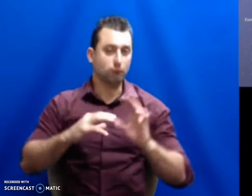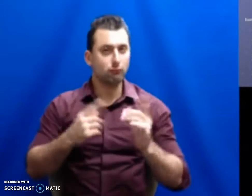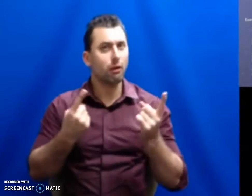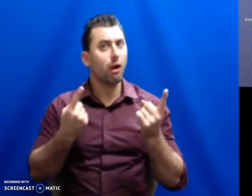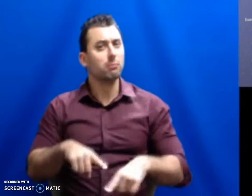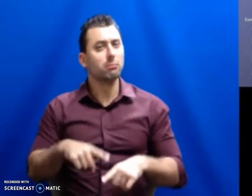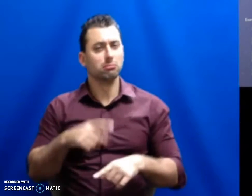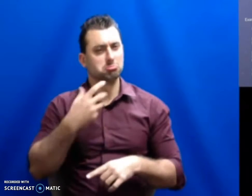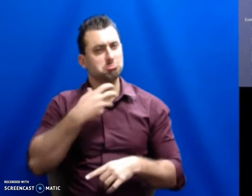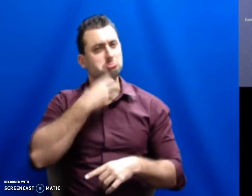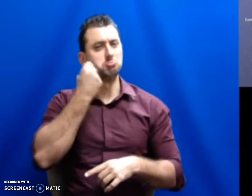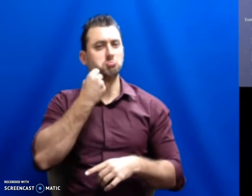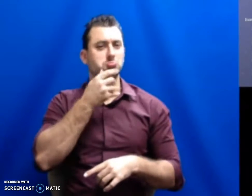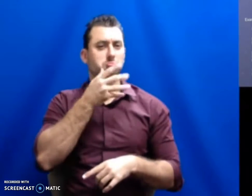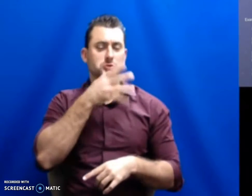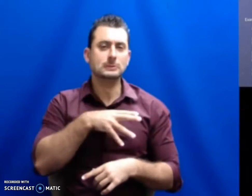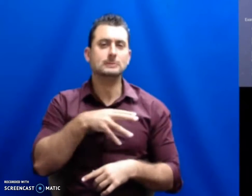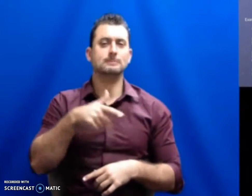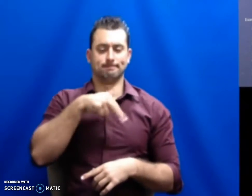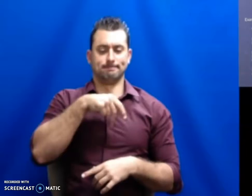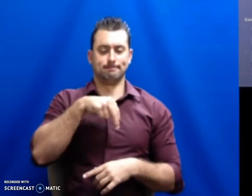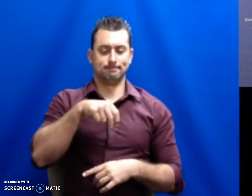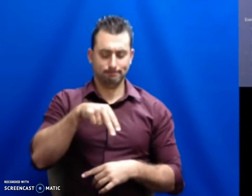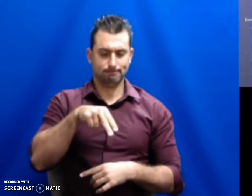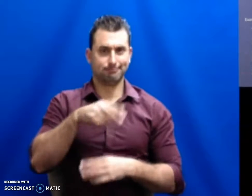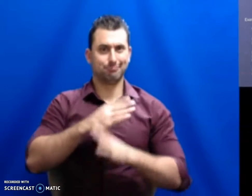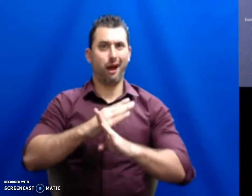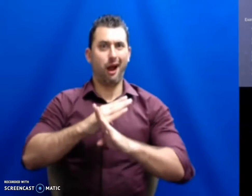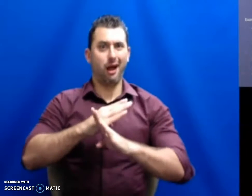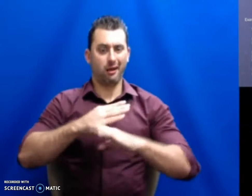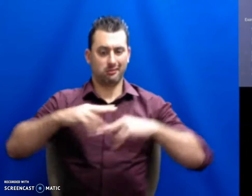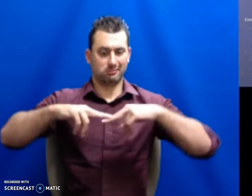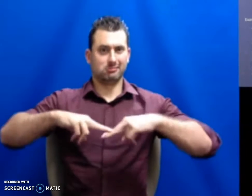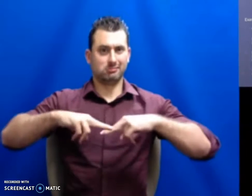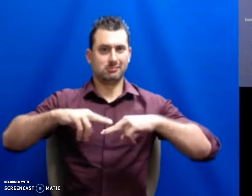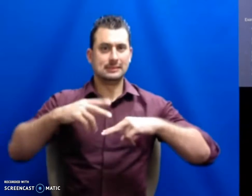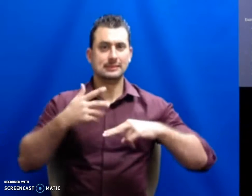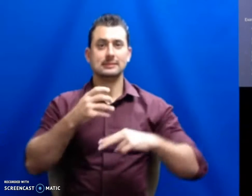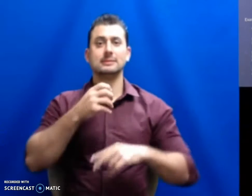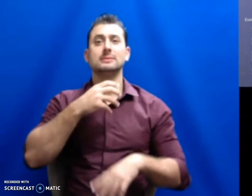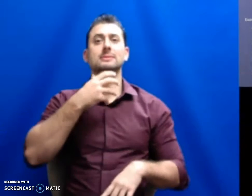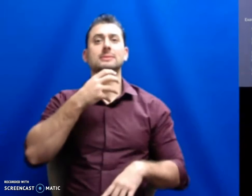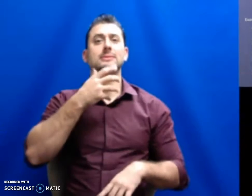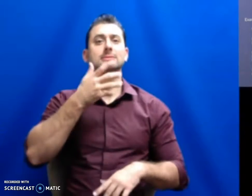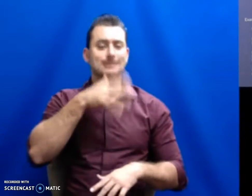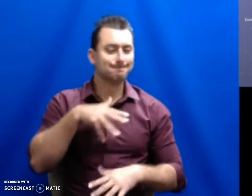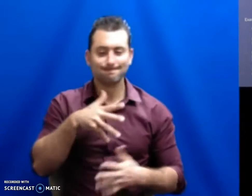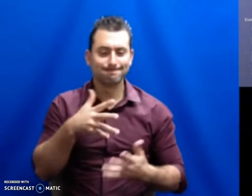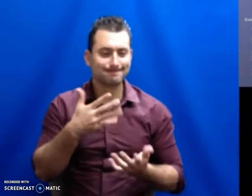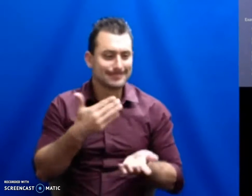laying in the bedrooms. The doors are open so they can talk to each other. And you see this woman who is walking and she's blocking the line of